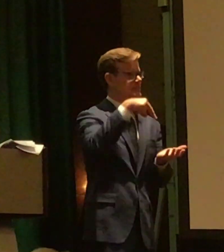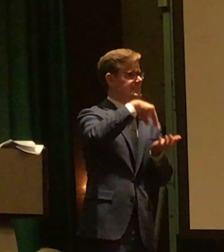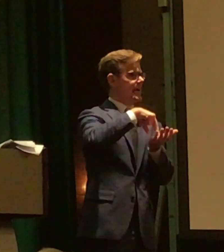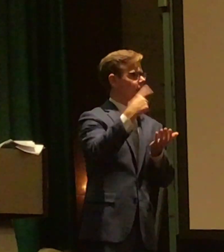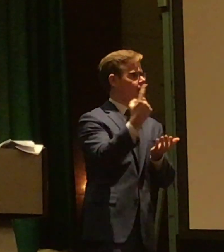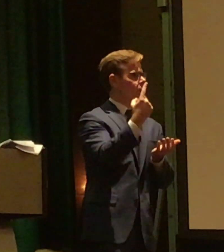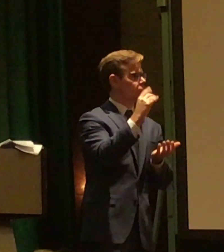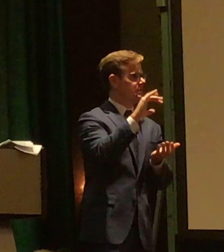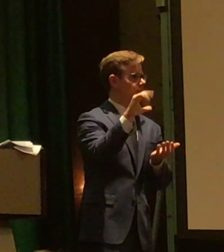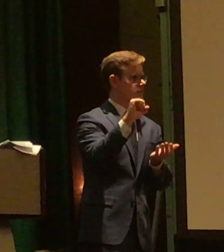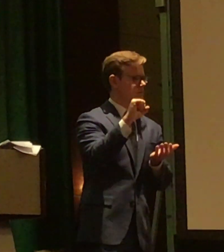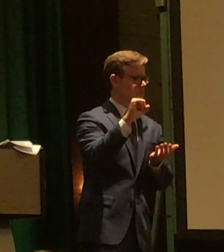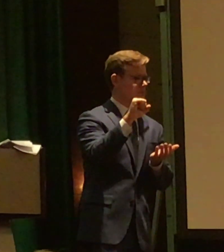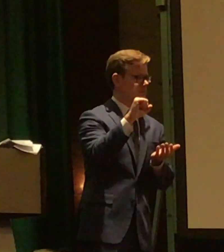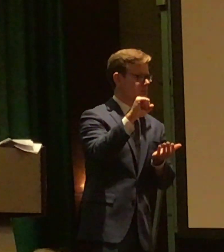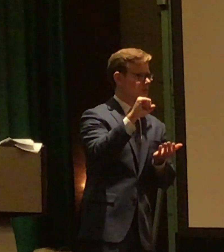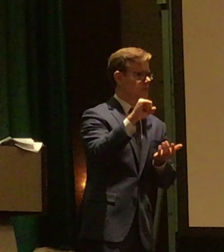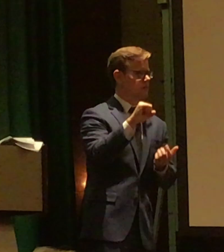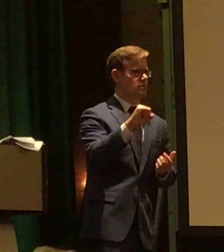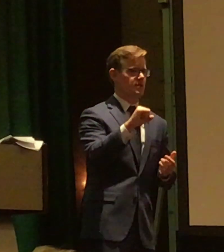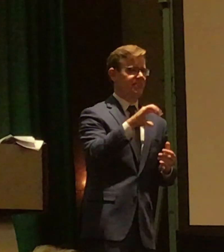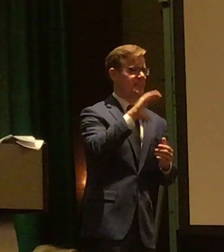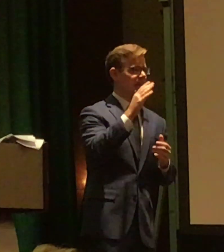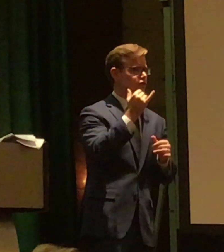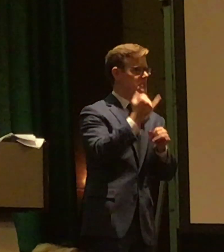Unfortunately, those were